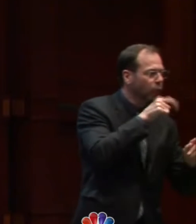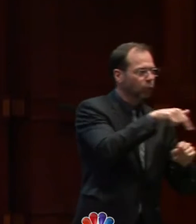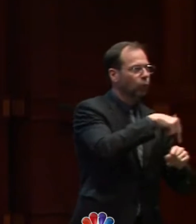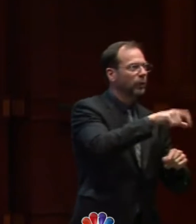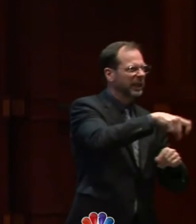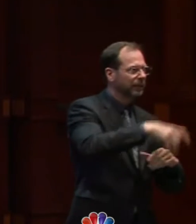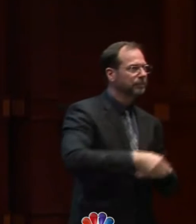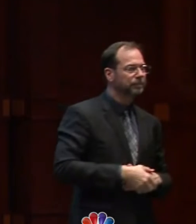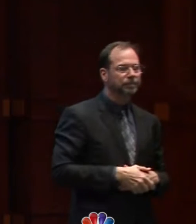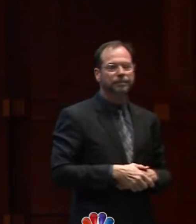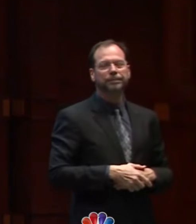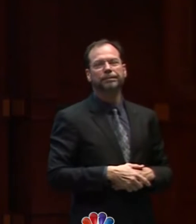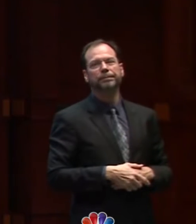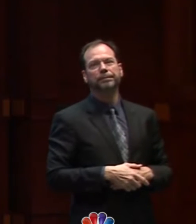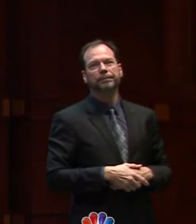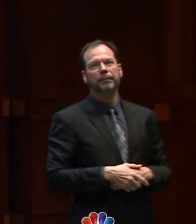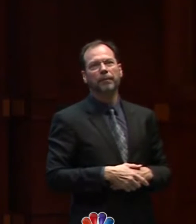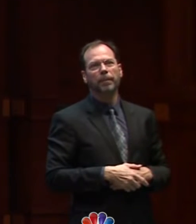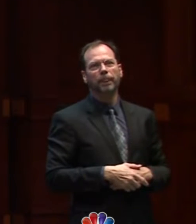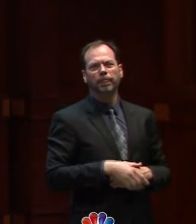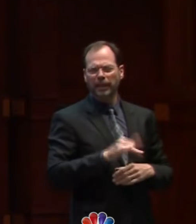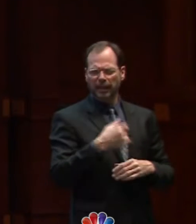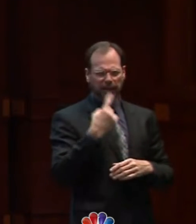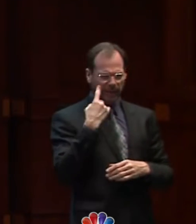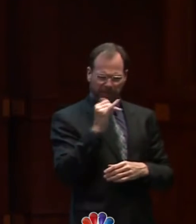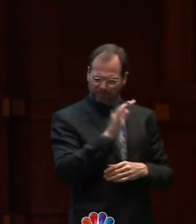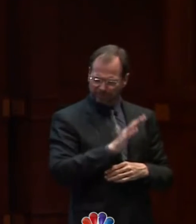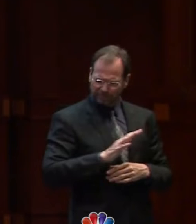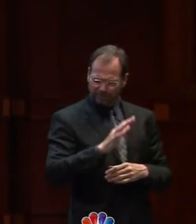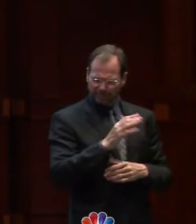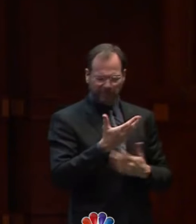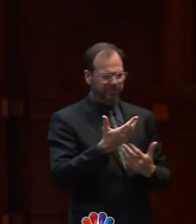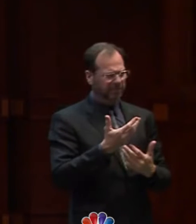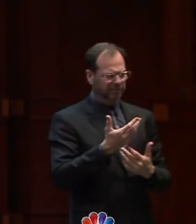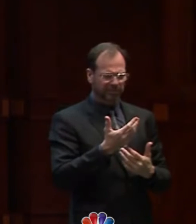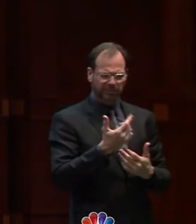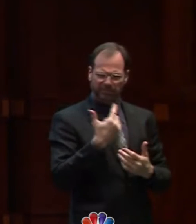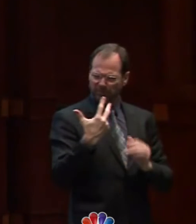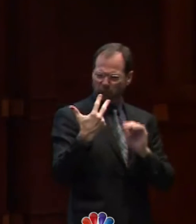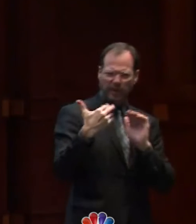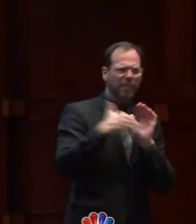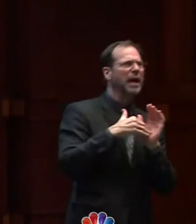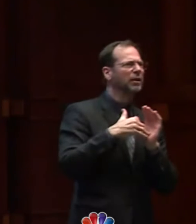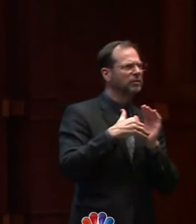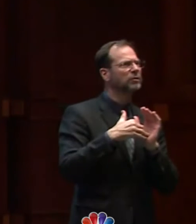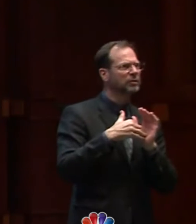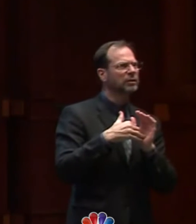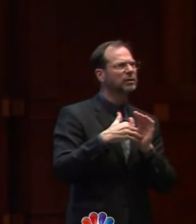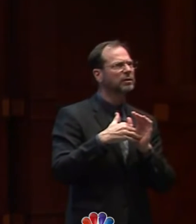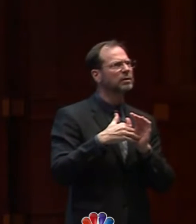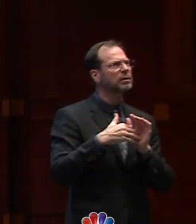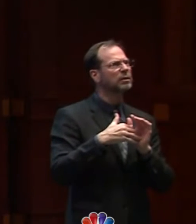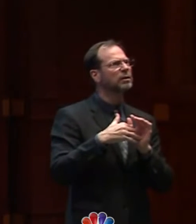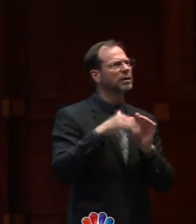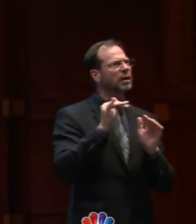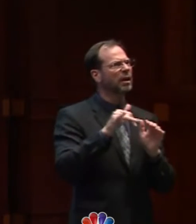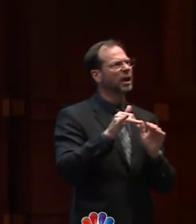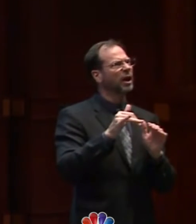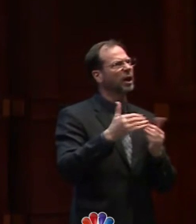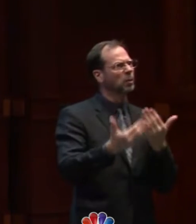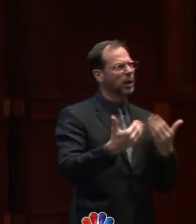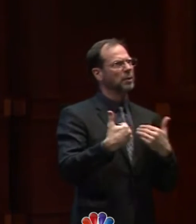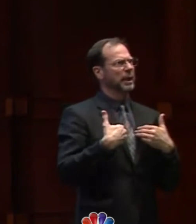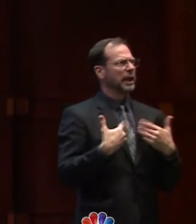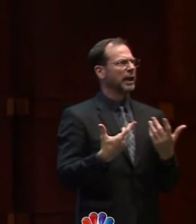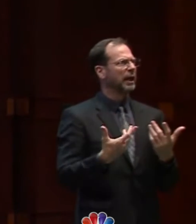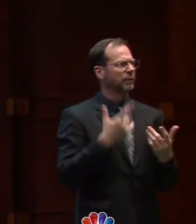there. And this is, I believe, about over, Governor, about 3,000, I believe, is what this would ultimately result in